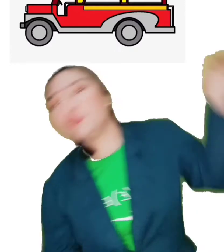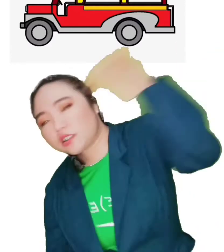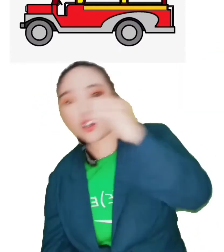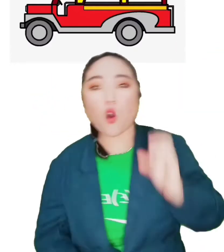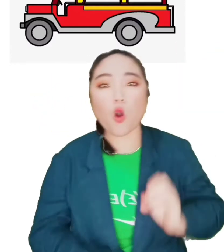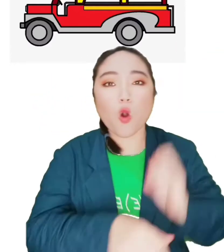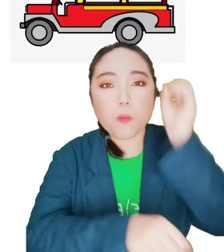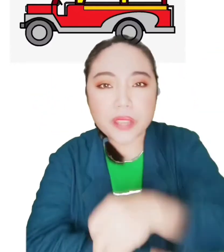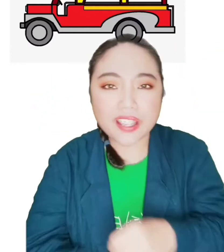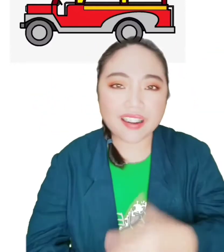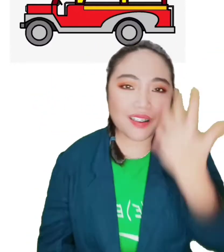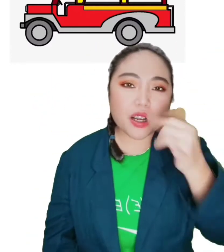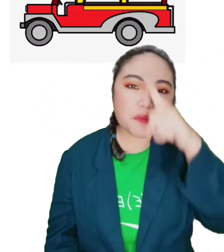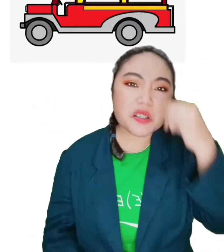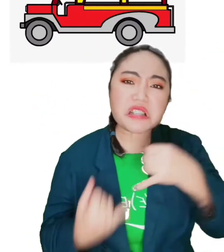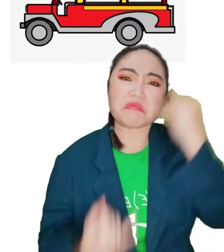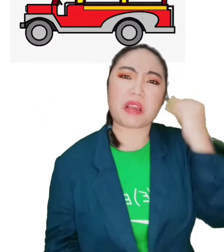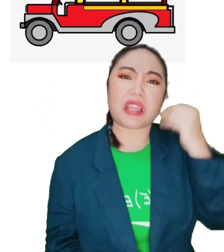But you